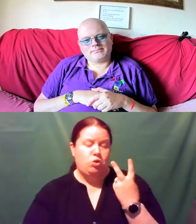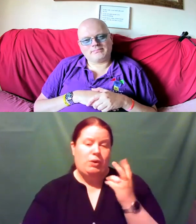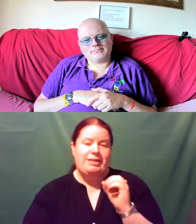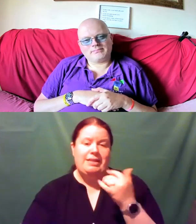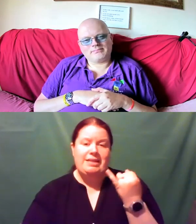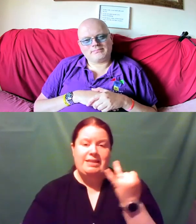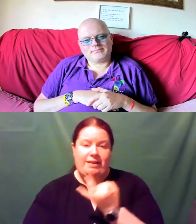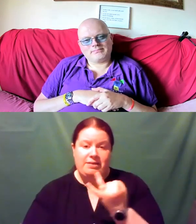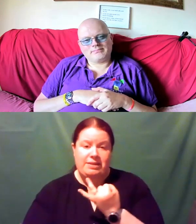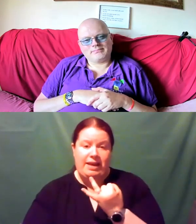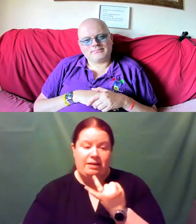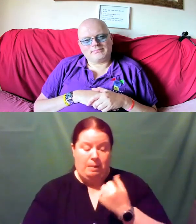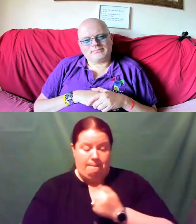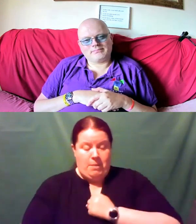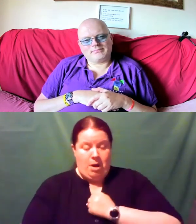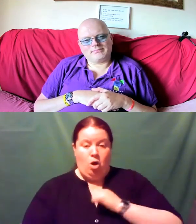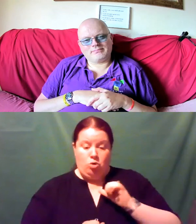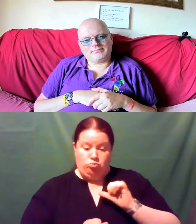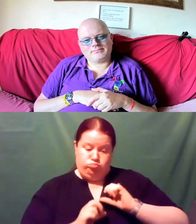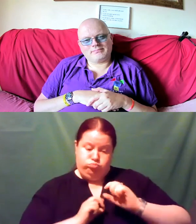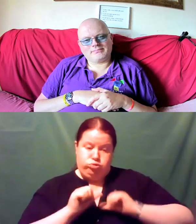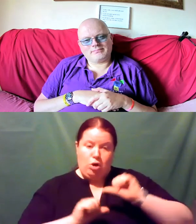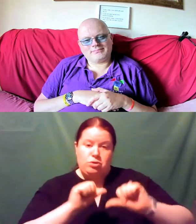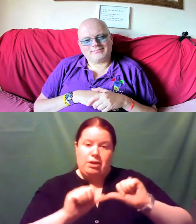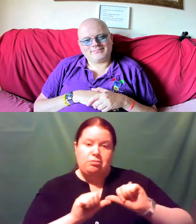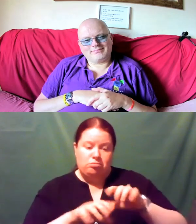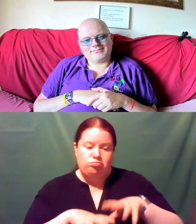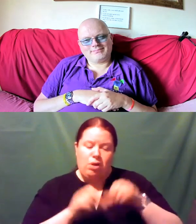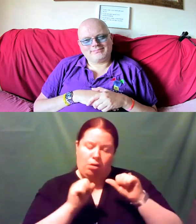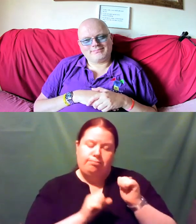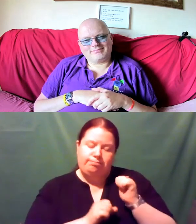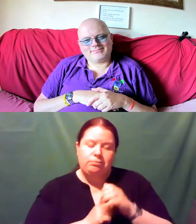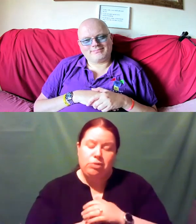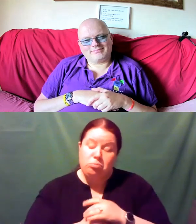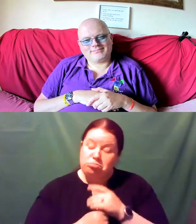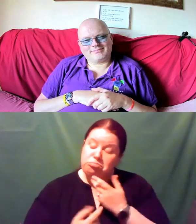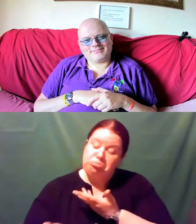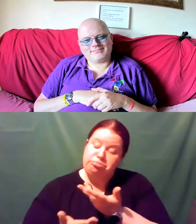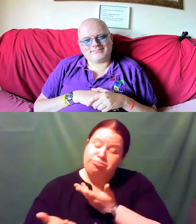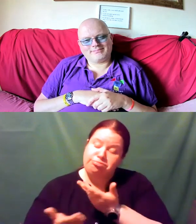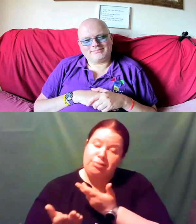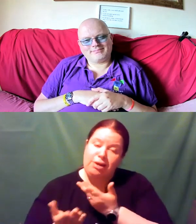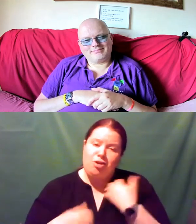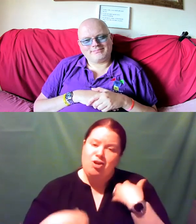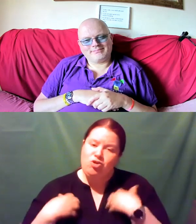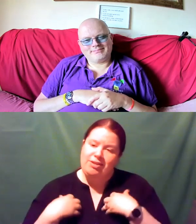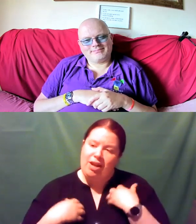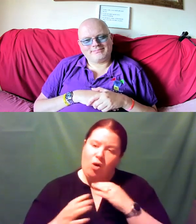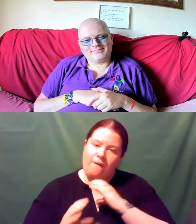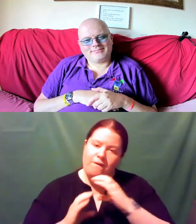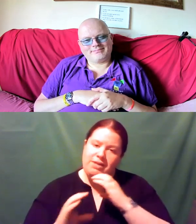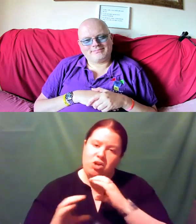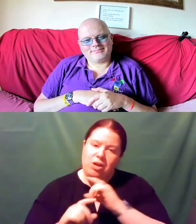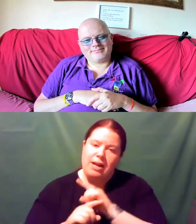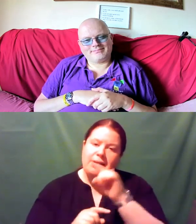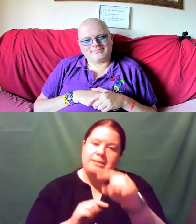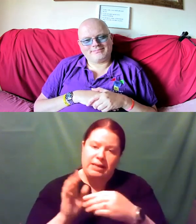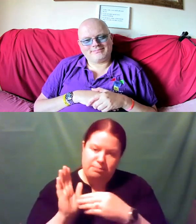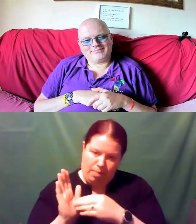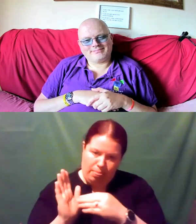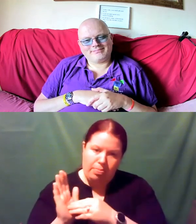process from that point. So Alex and I are really looking forward to having some really interesting conversations next month. So it